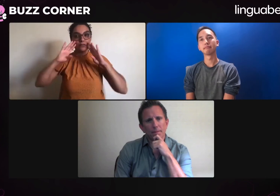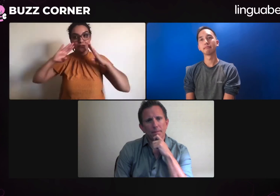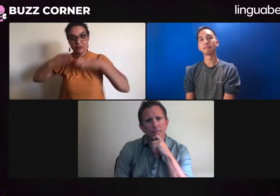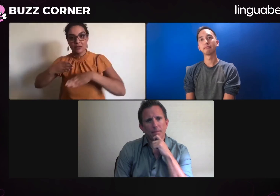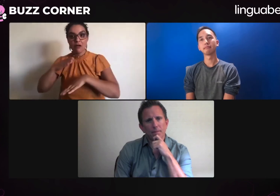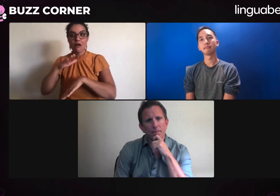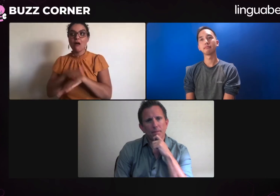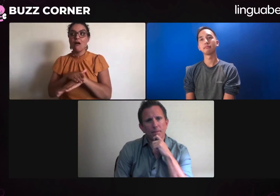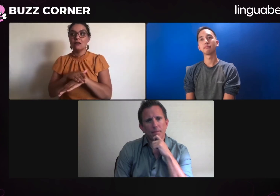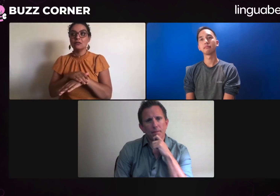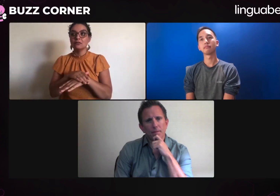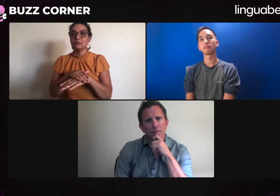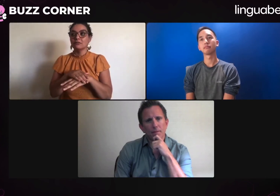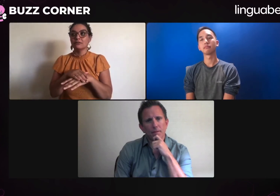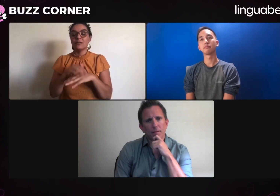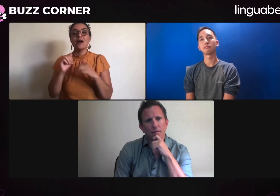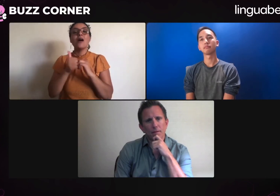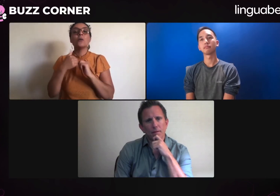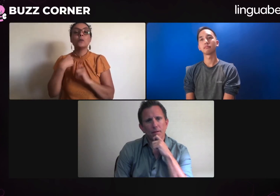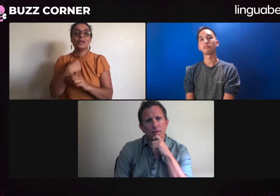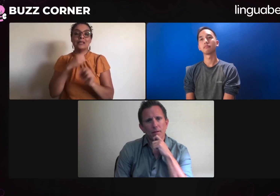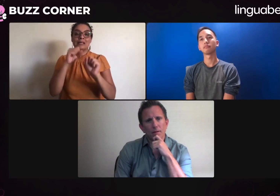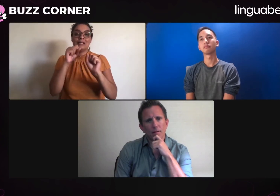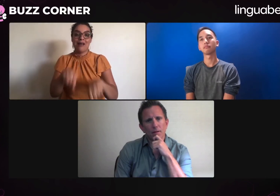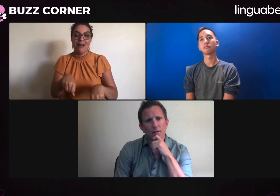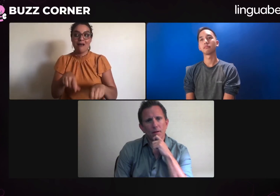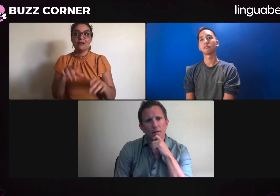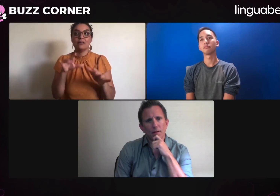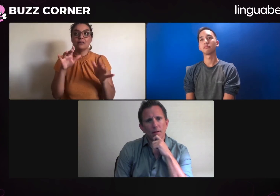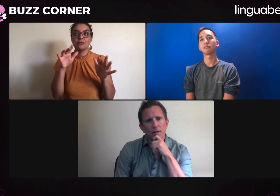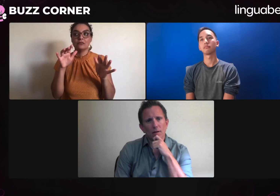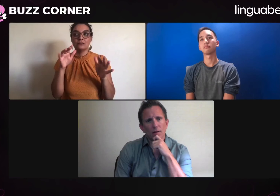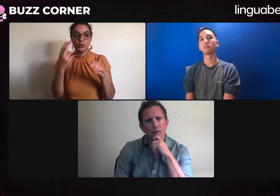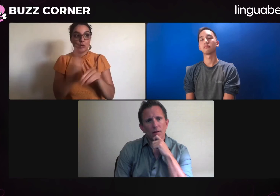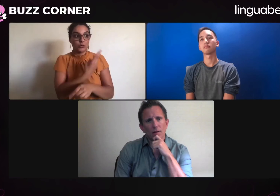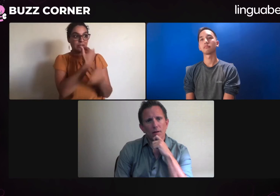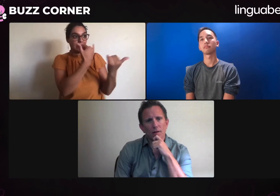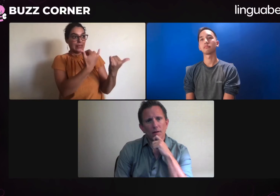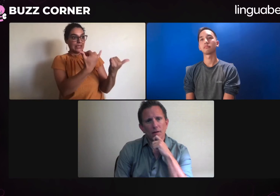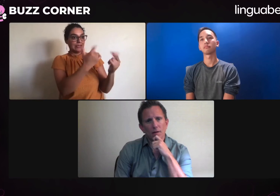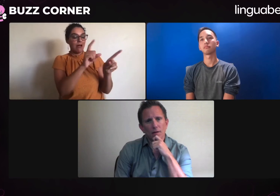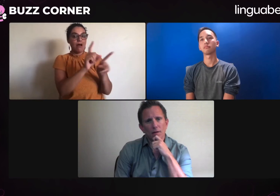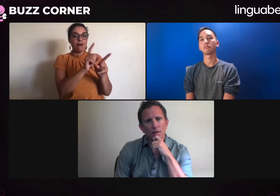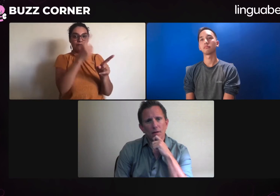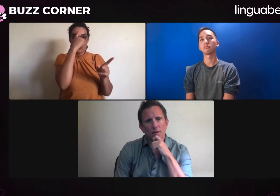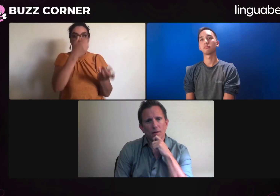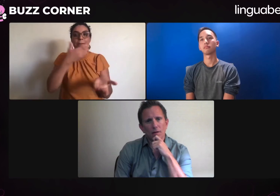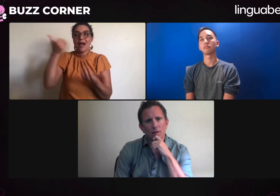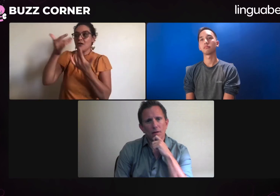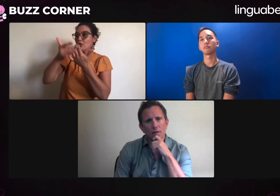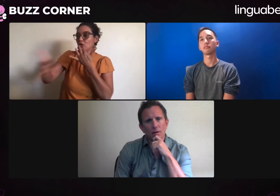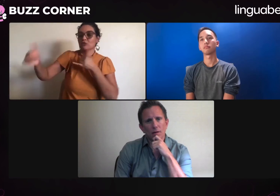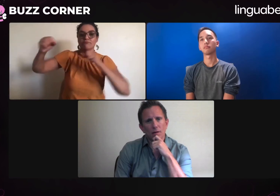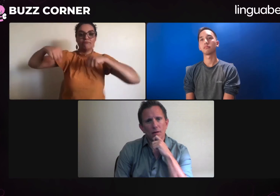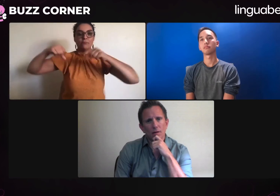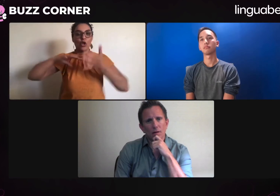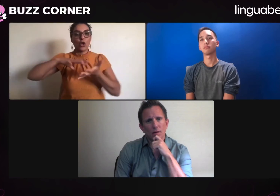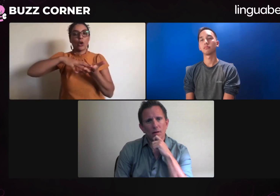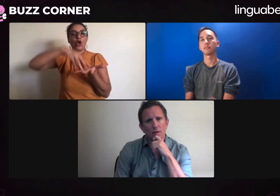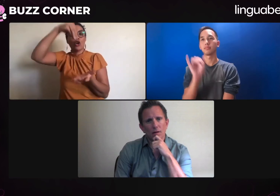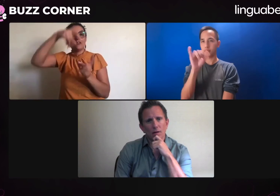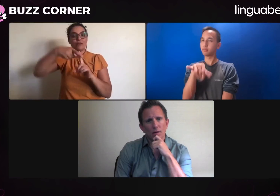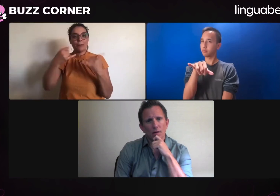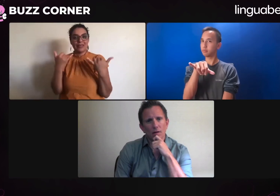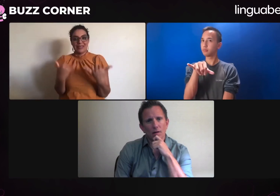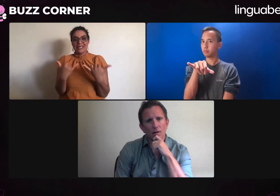of, someone that's looked at as what not to do. I believe at the same time, we can use that as a lesson